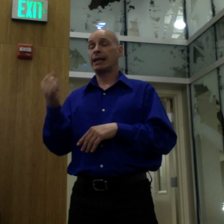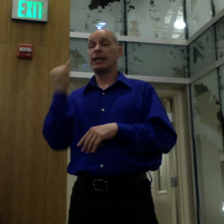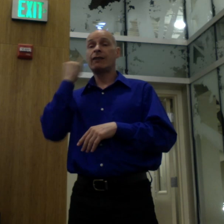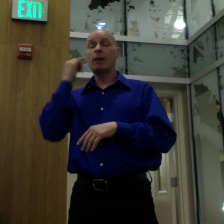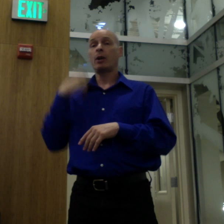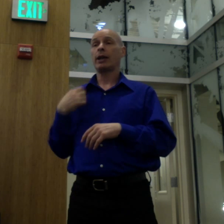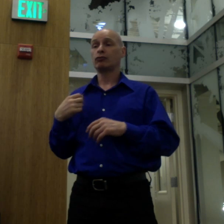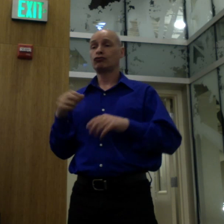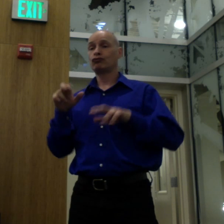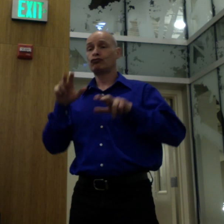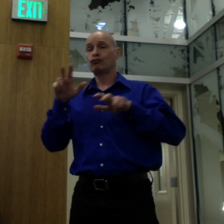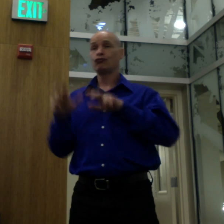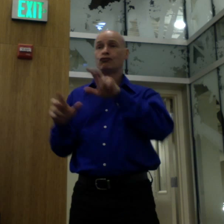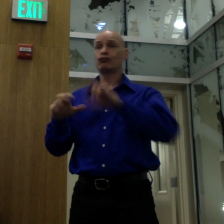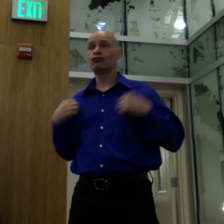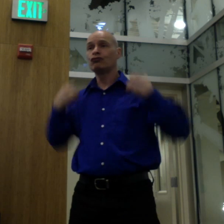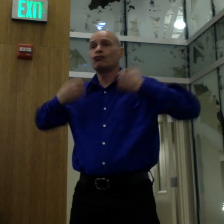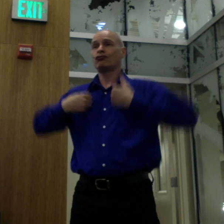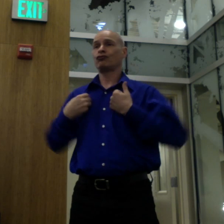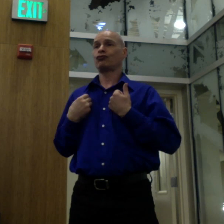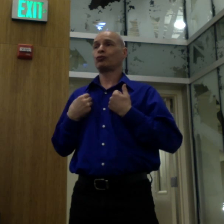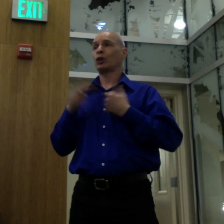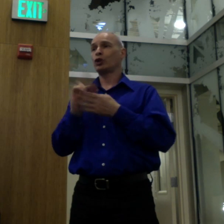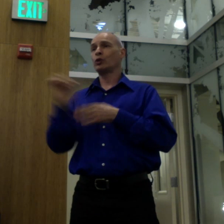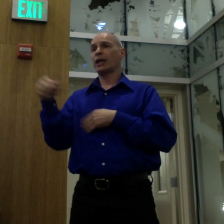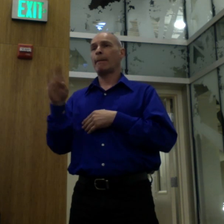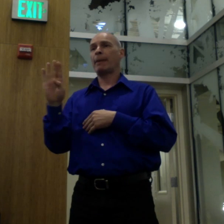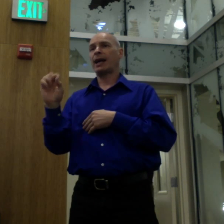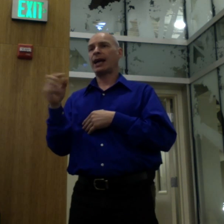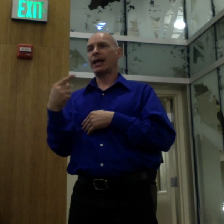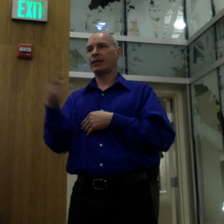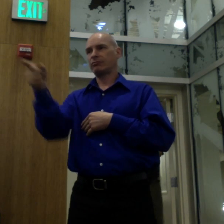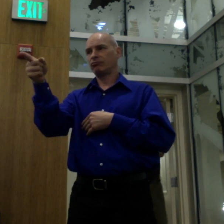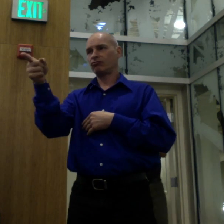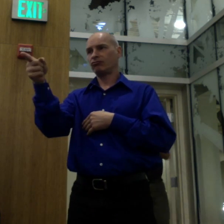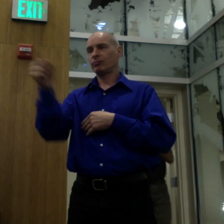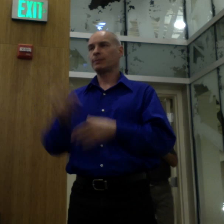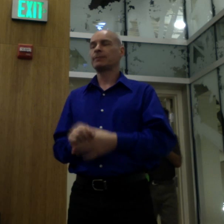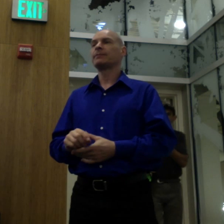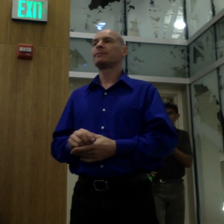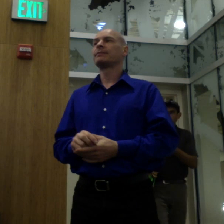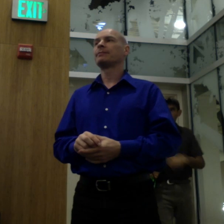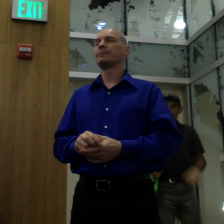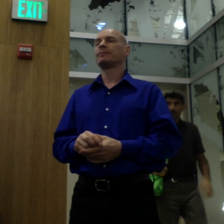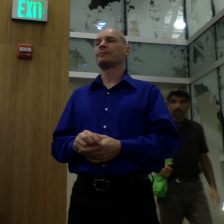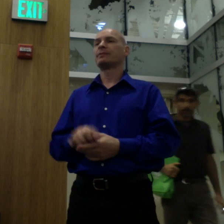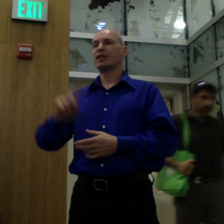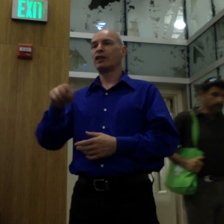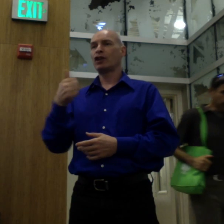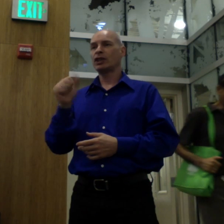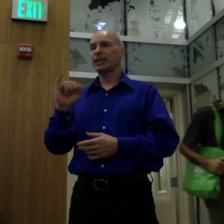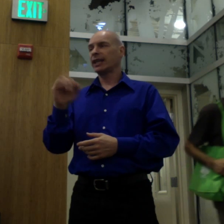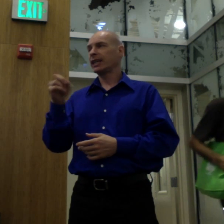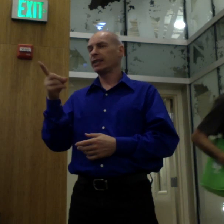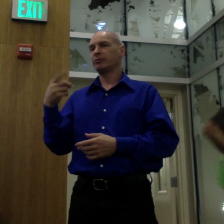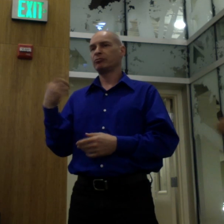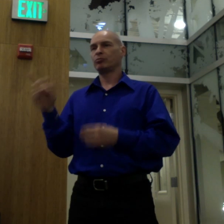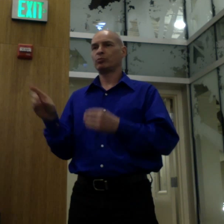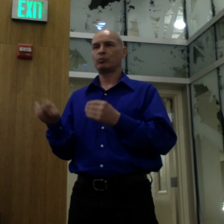hiking. This is what I take when I go hiking. Along, I also have a first aid kit that accompanies